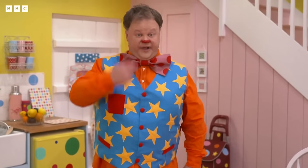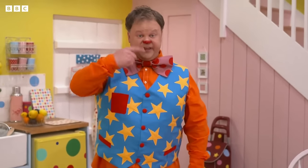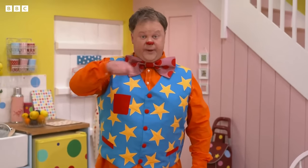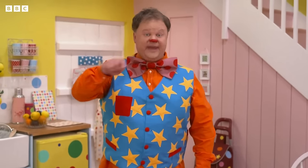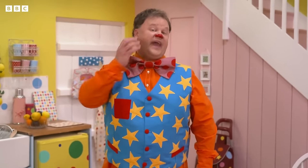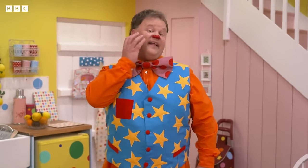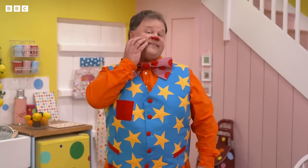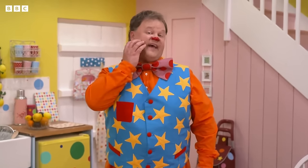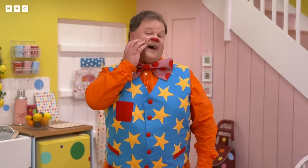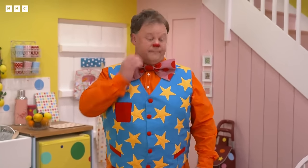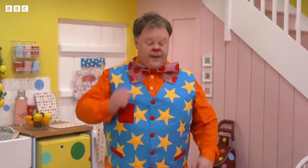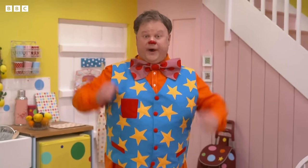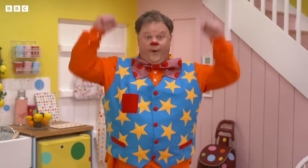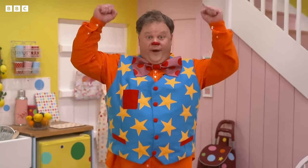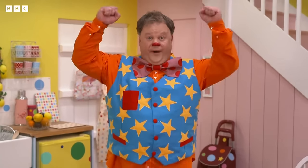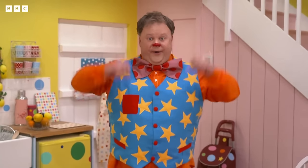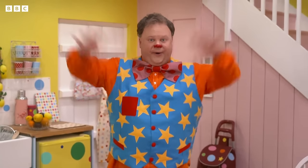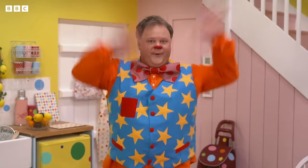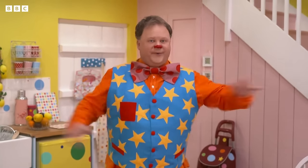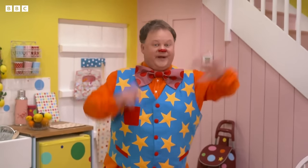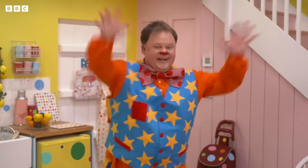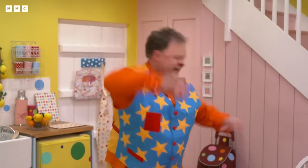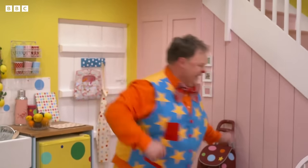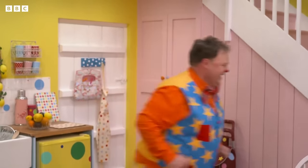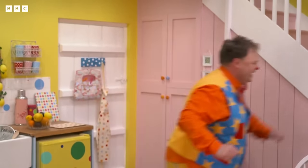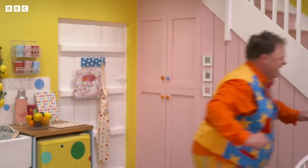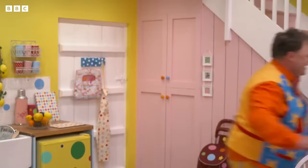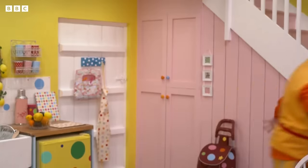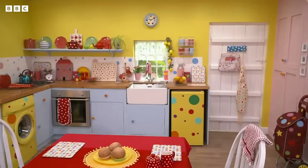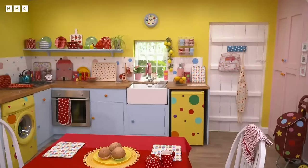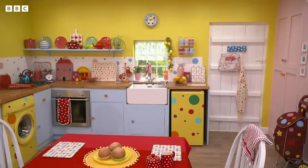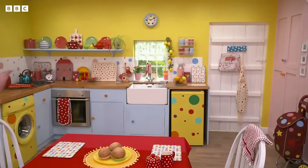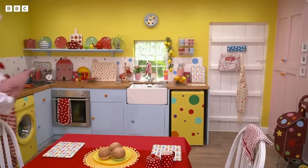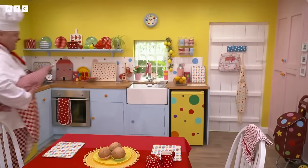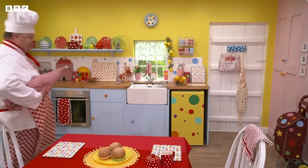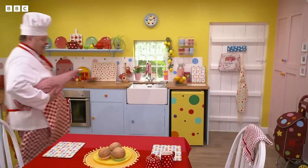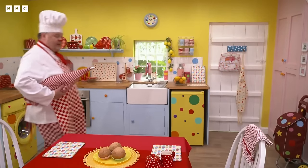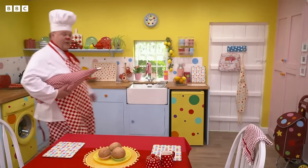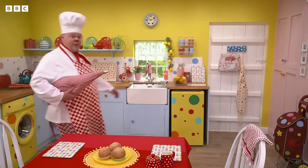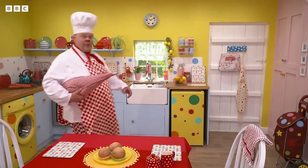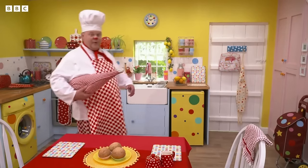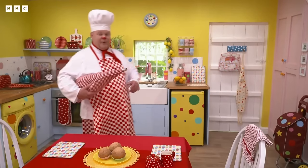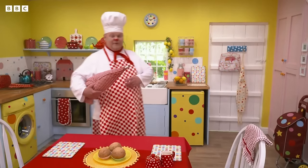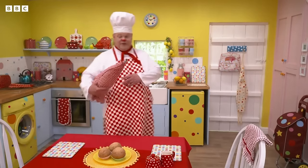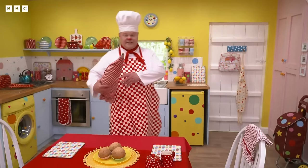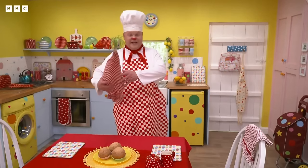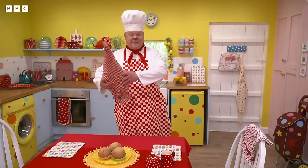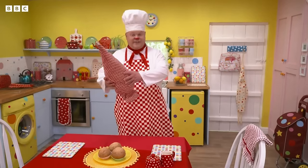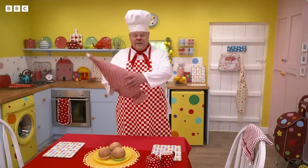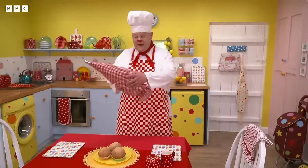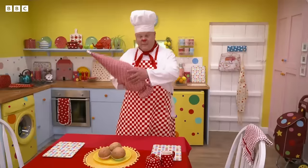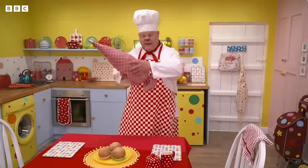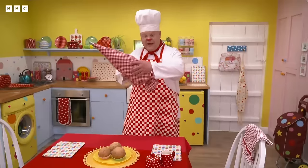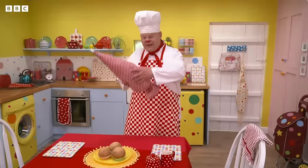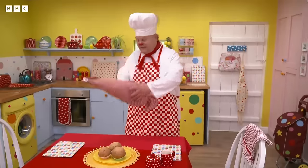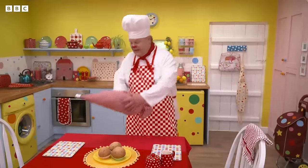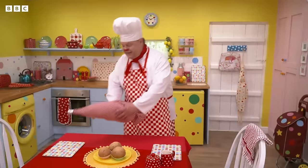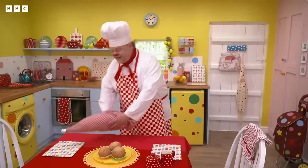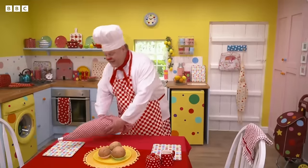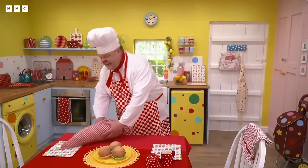go and get some. Woohoo! La la la la. Oh, I've got a delicious bag of icing